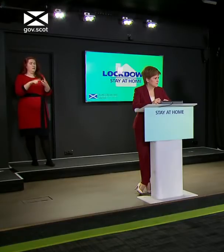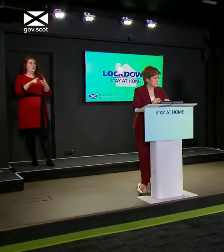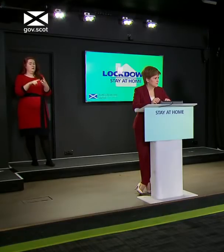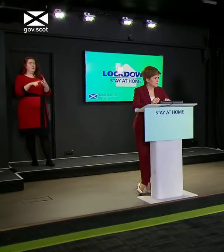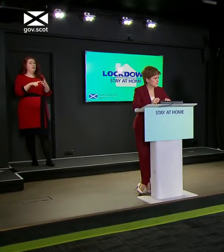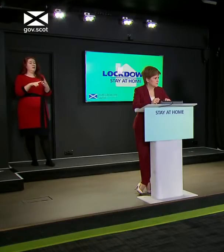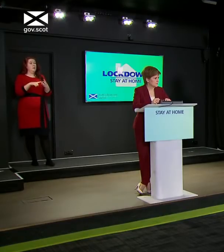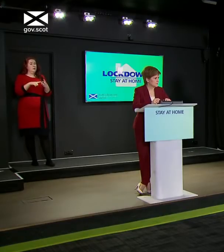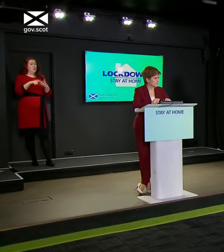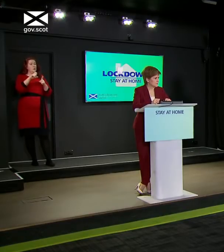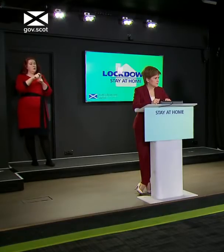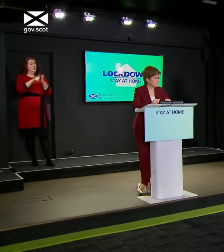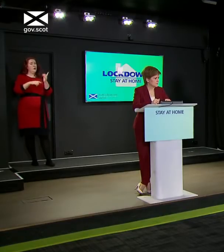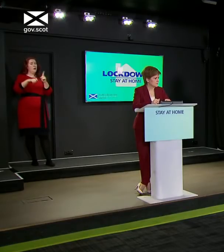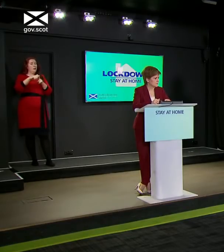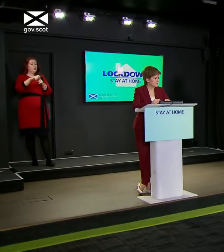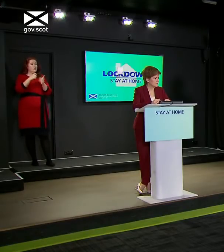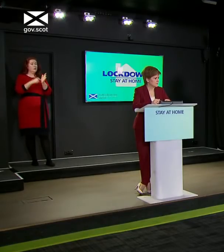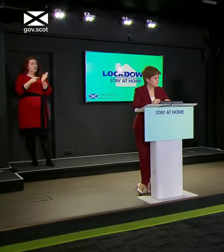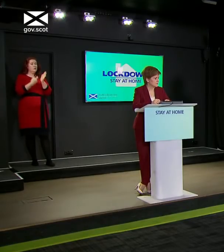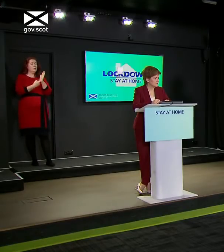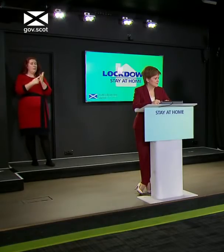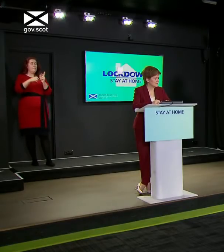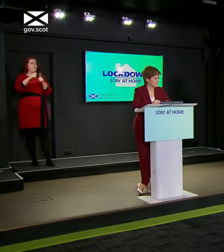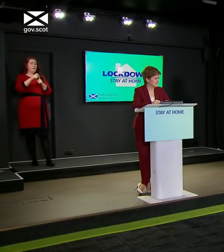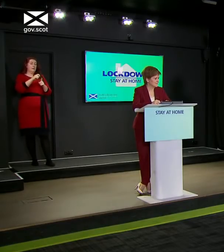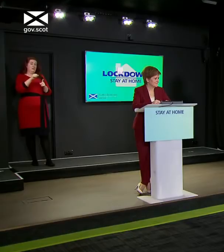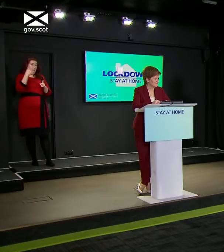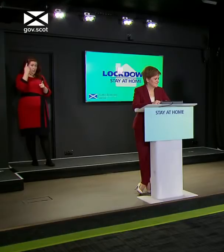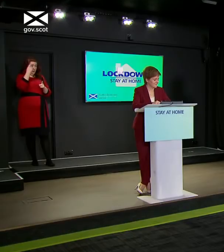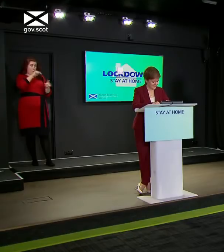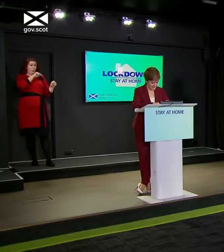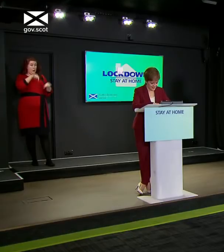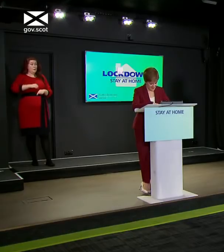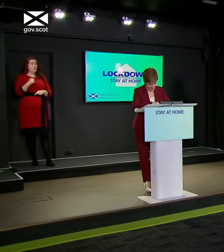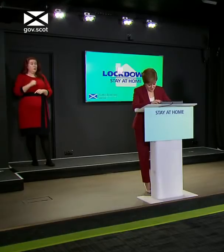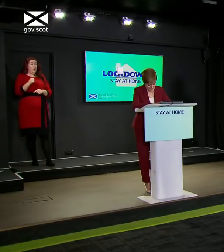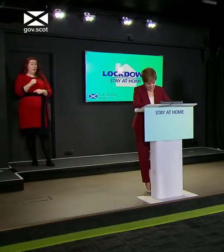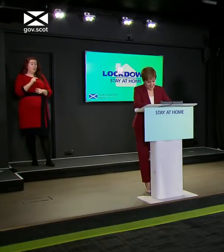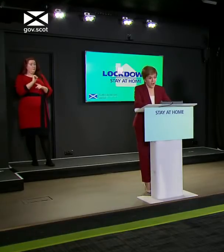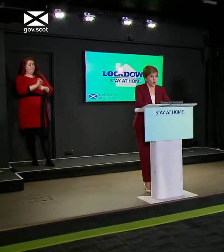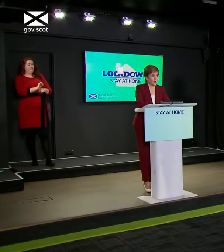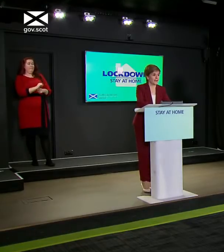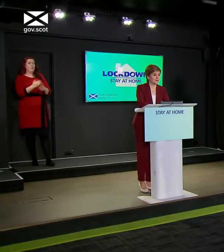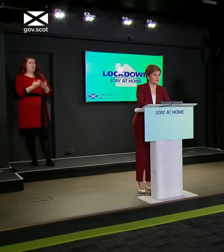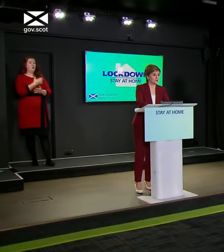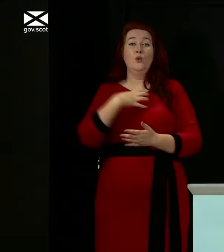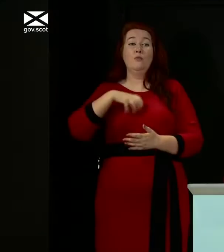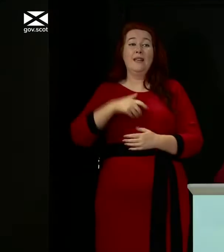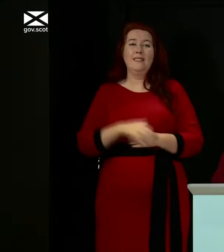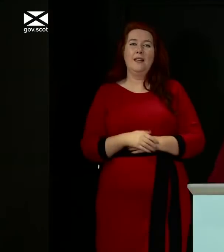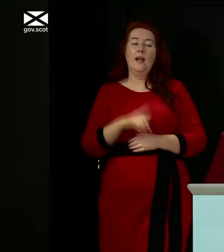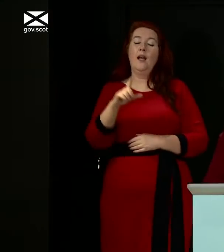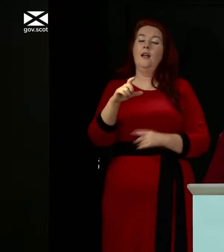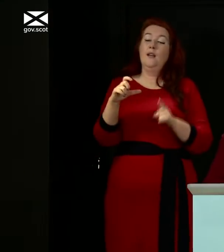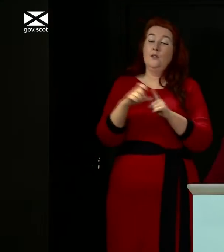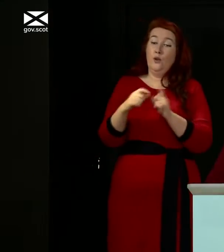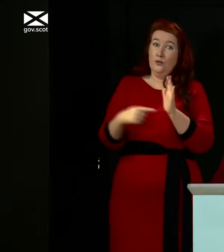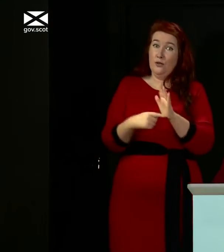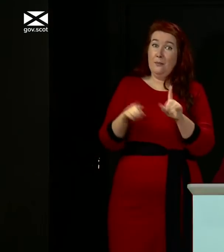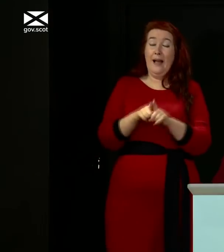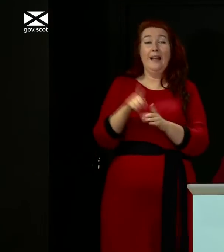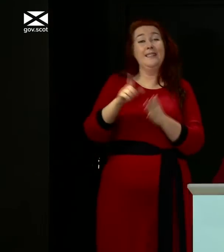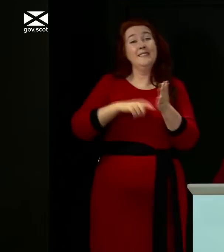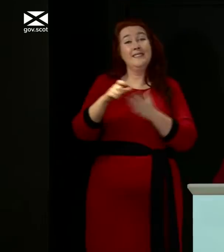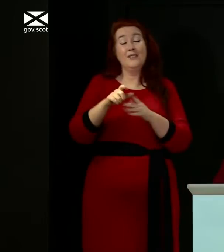is reportedly thinking about coming to Scotland to avoid Joe Biden's inauguration. Do you have a message for him? Okay, Donald Trump and Celtic Football Club